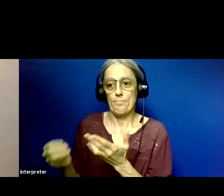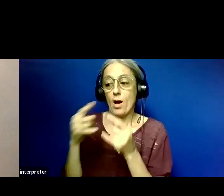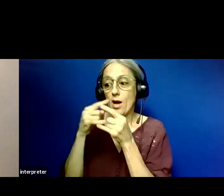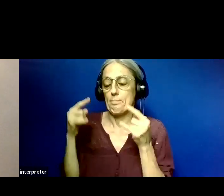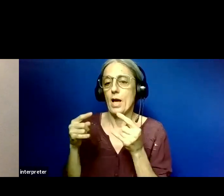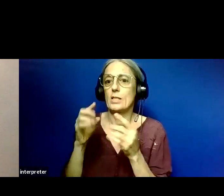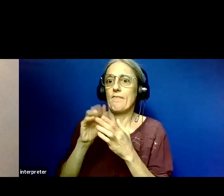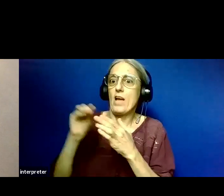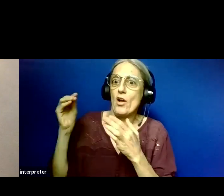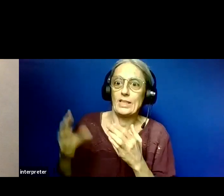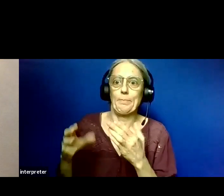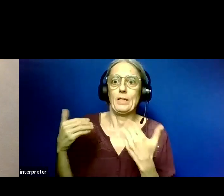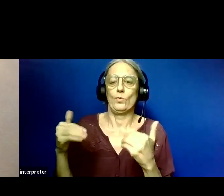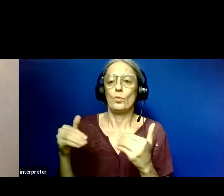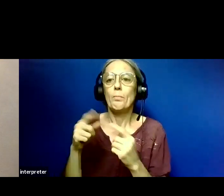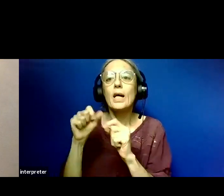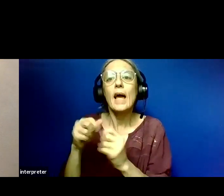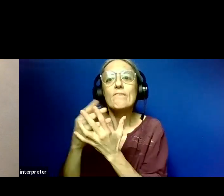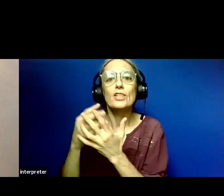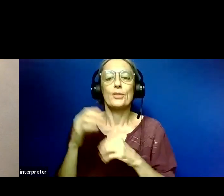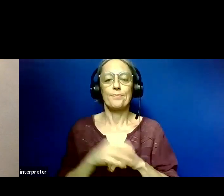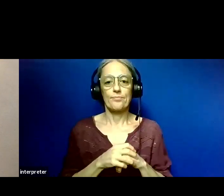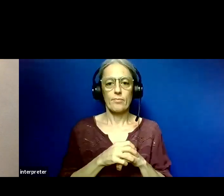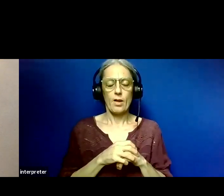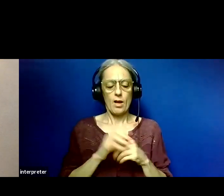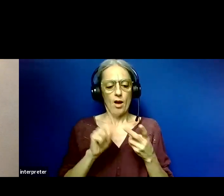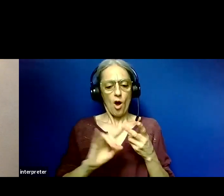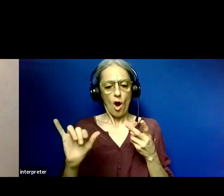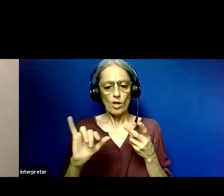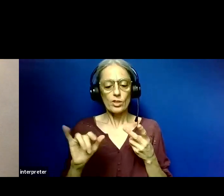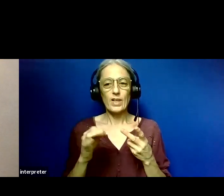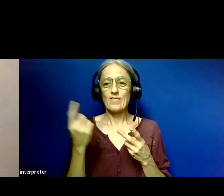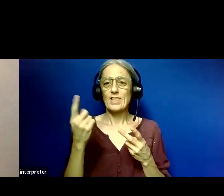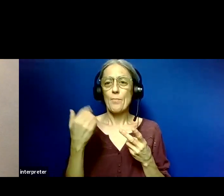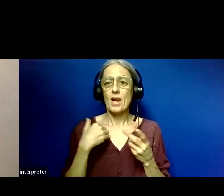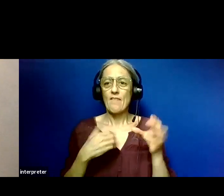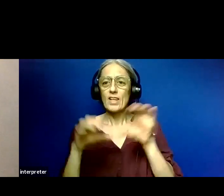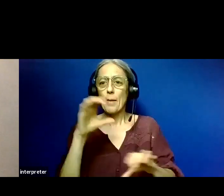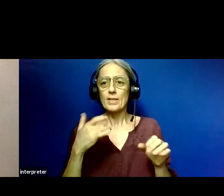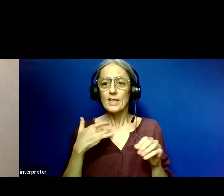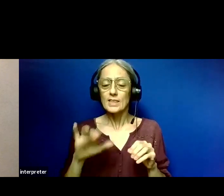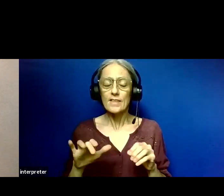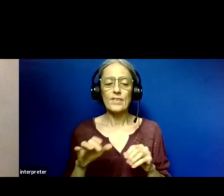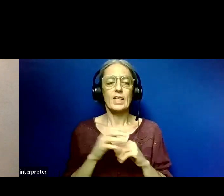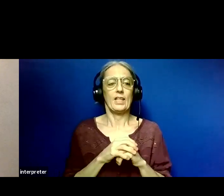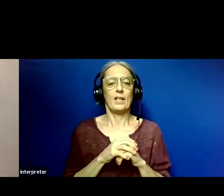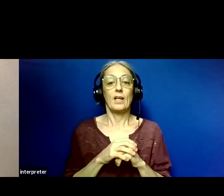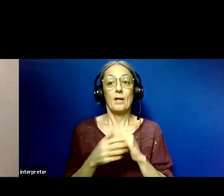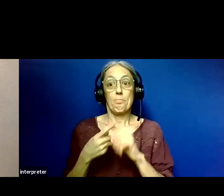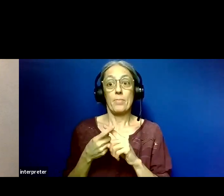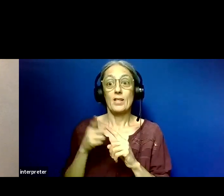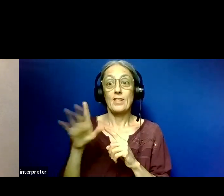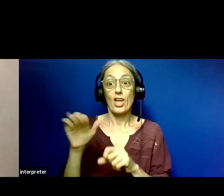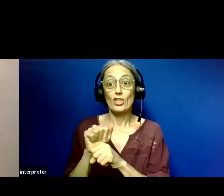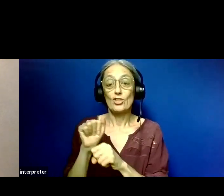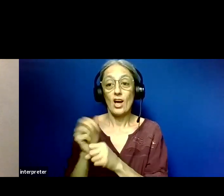did filtering. Another thing, if someone has chemical sensitivities and their job involves chemicals and